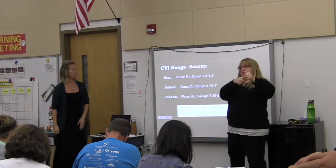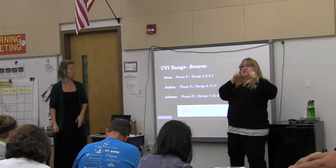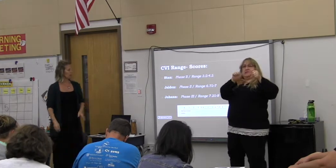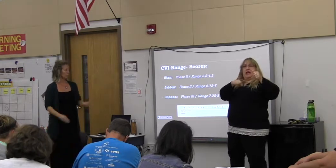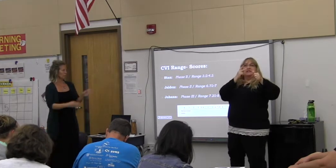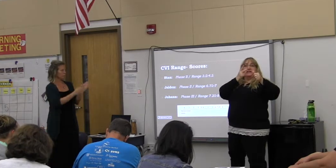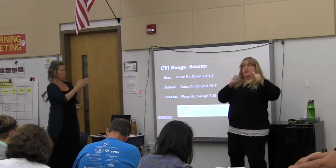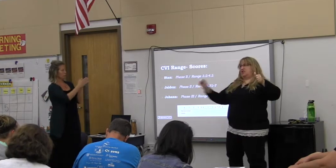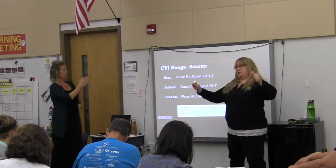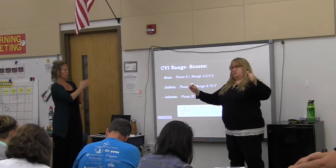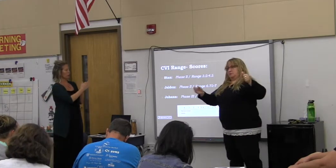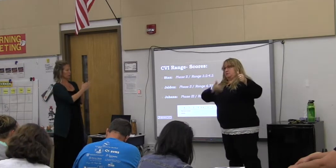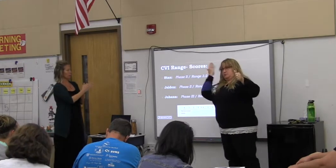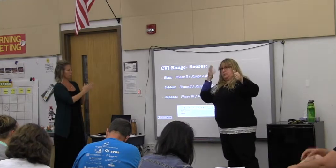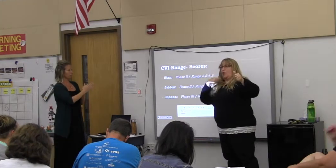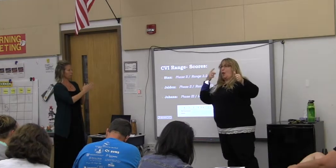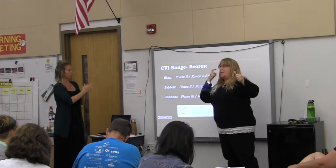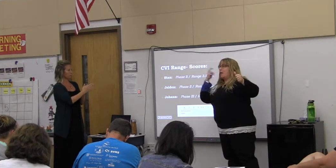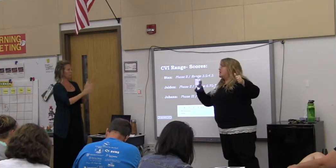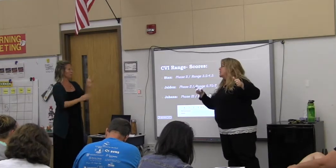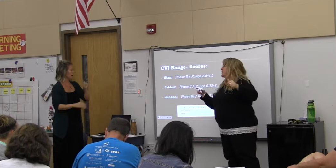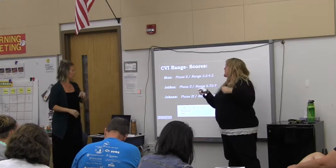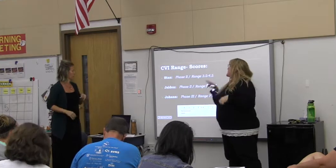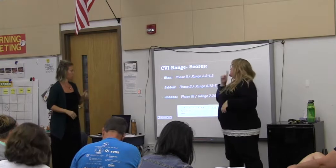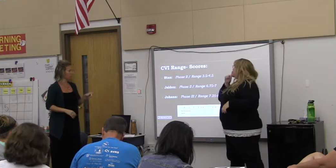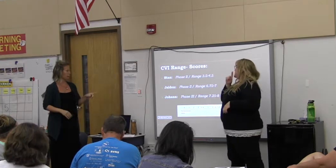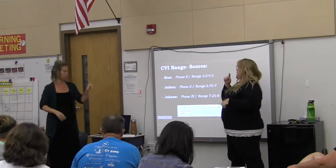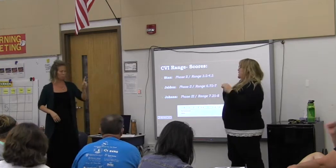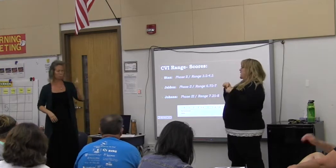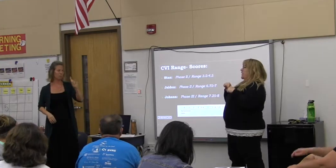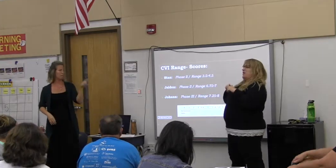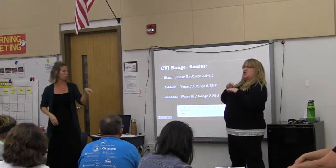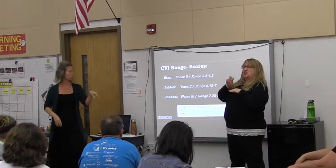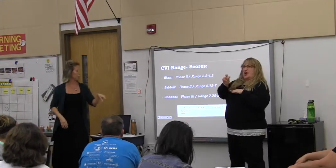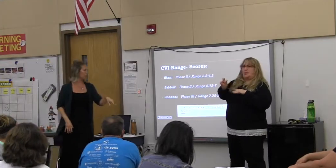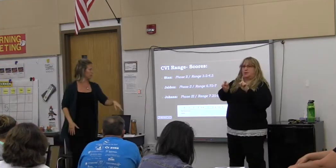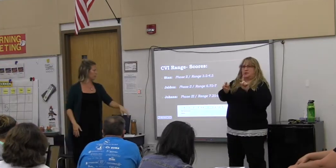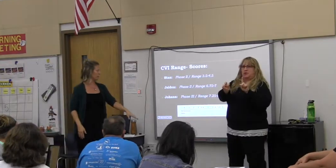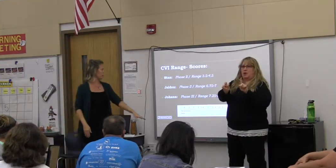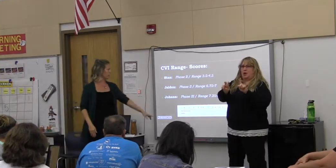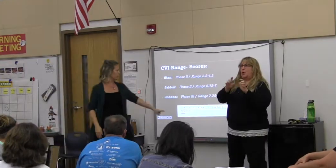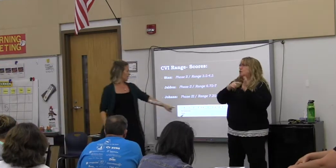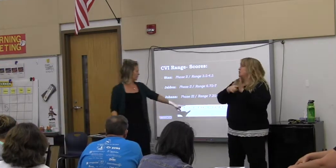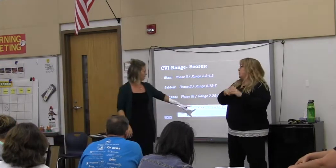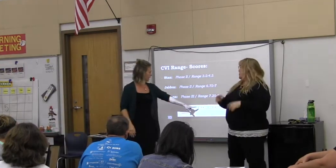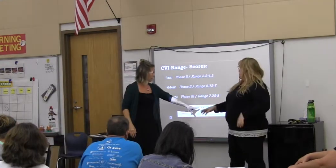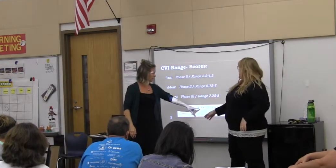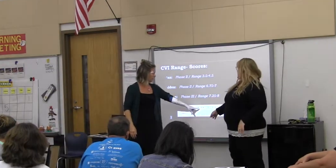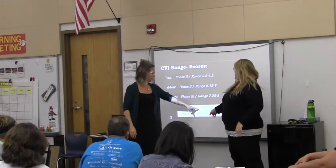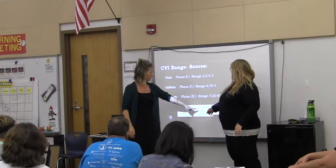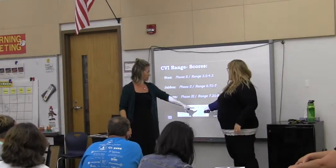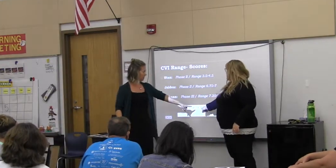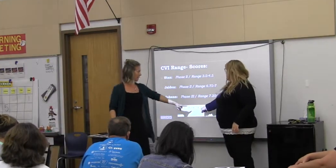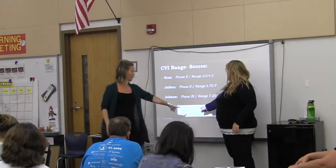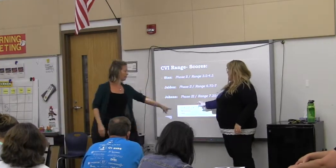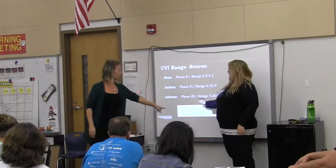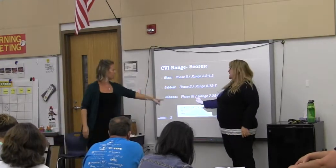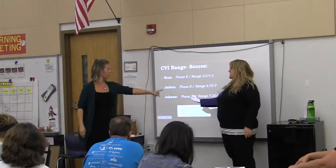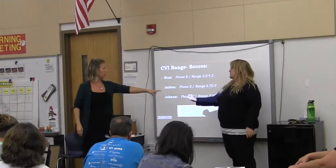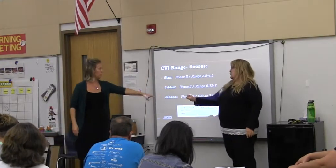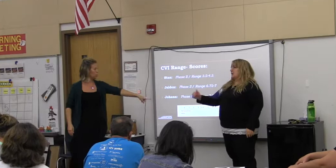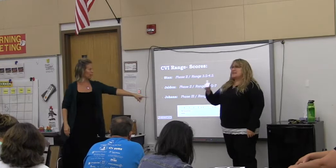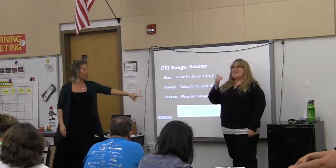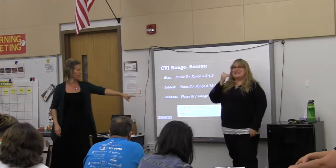So phase 1 goes from, actually, I'm gonna jump ahead, but I just wanna show you. This is where this S is right here is for